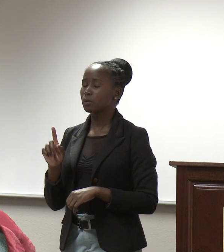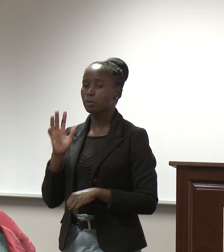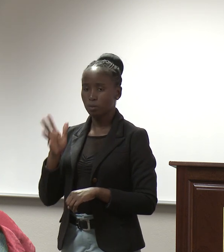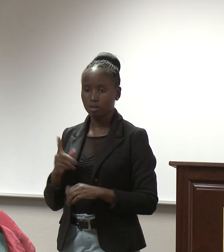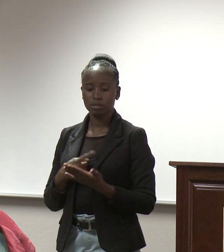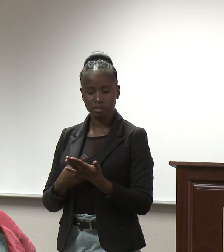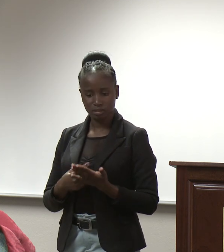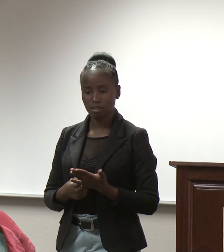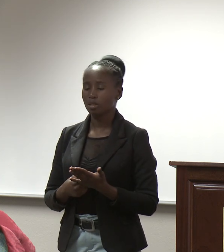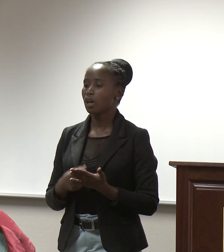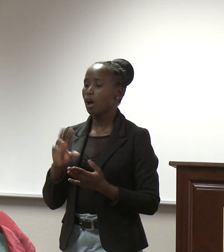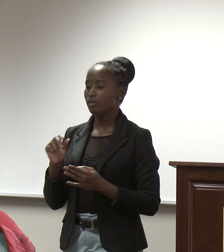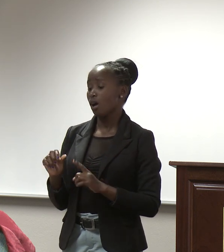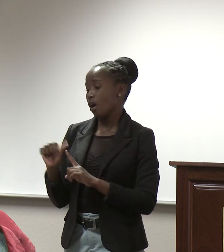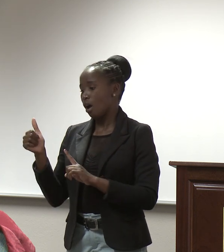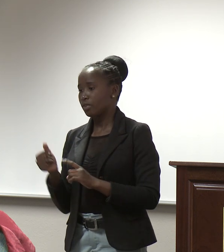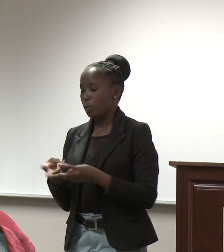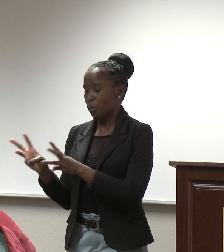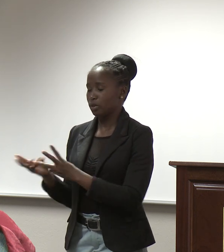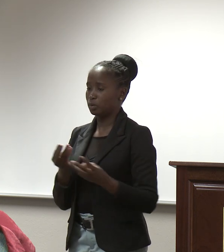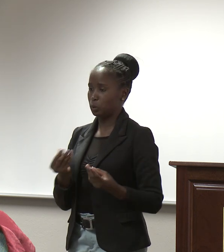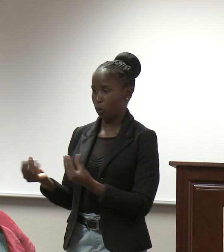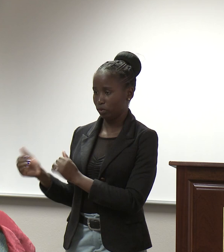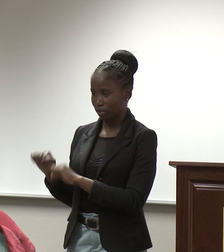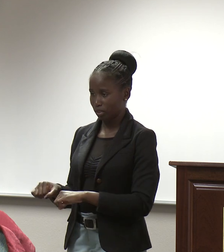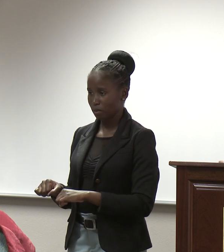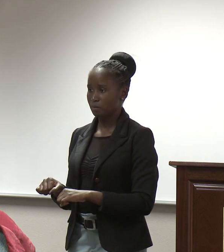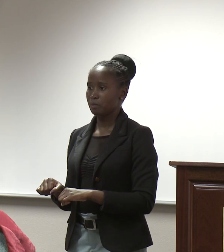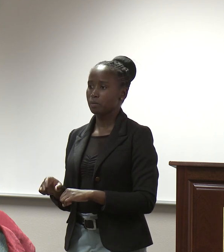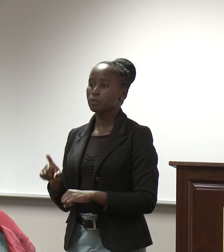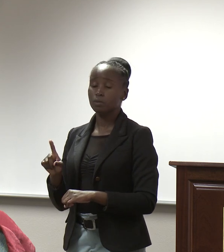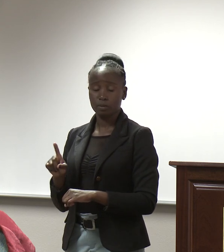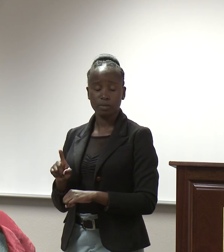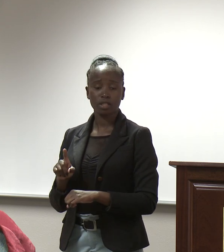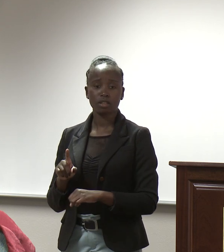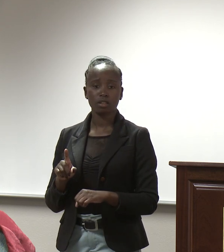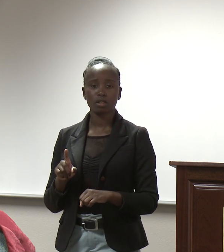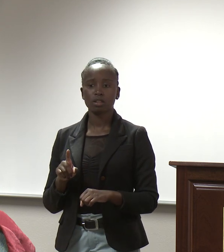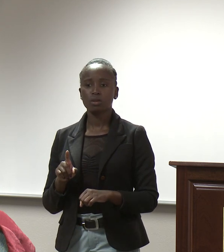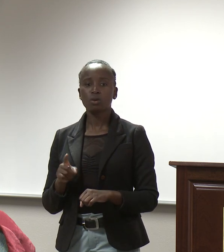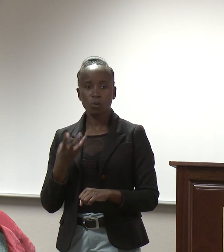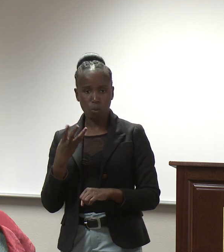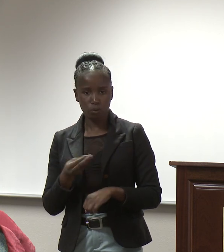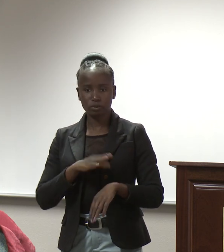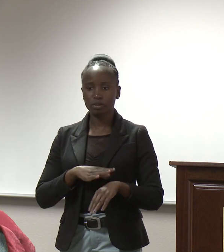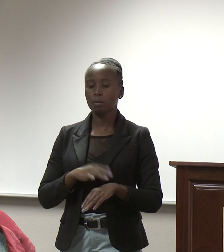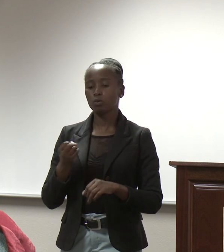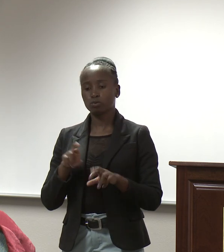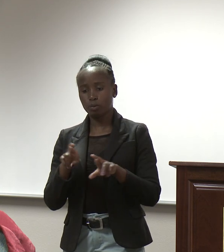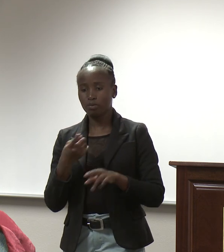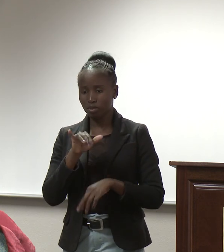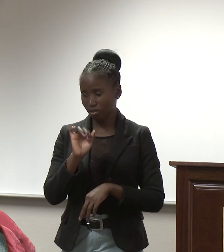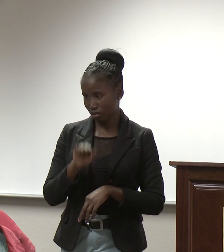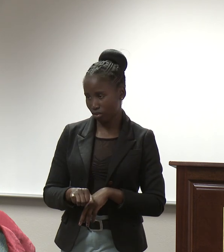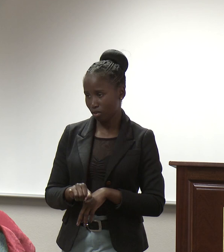this alternative and saying that in fact there is room for that. But it entails an epistemic